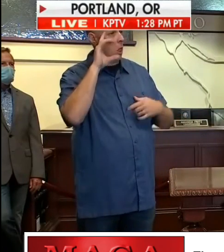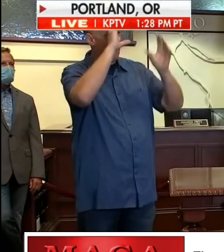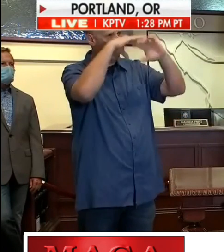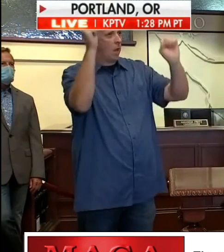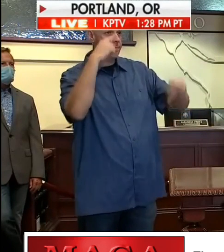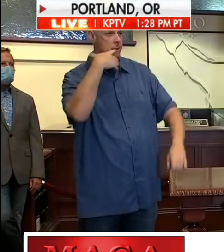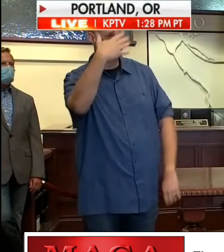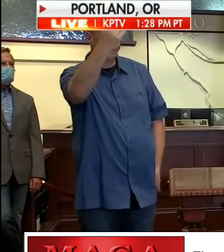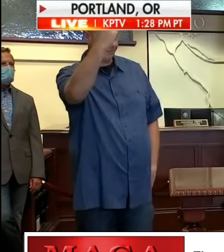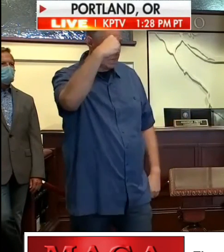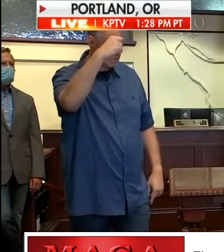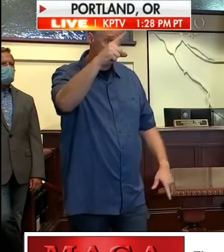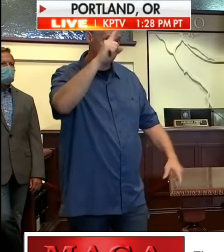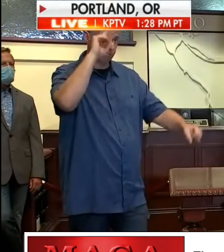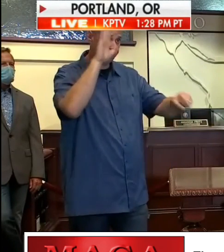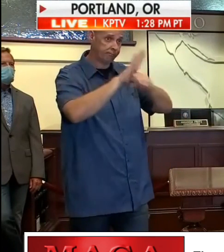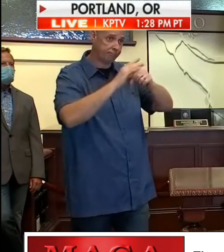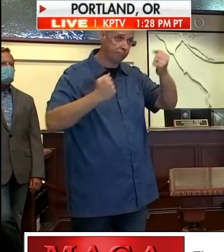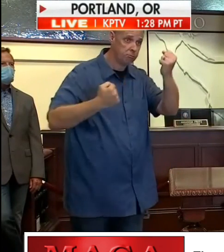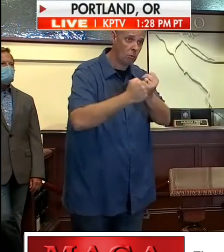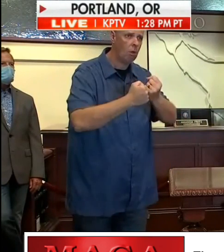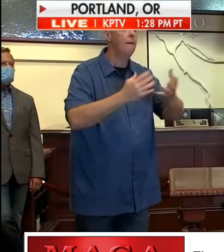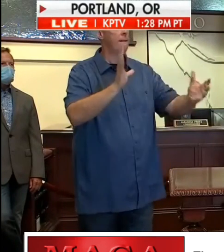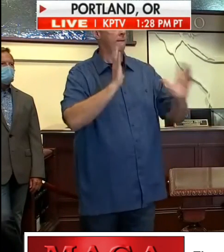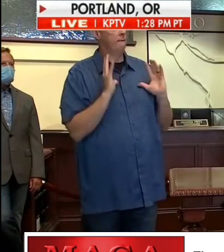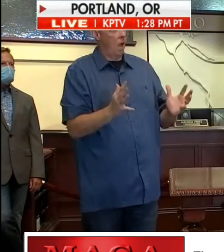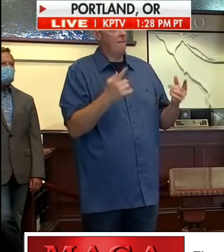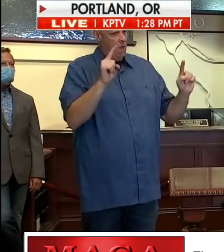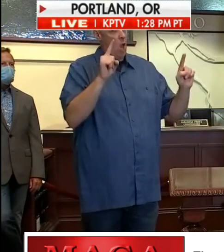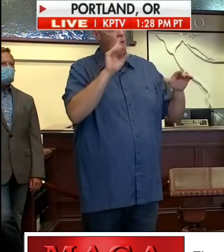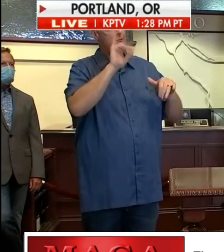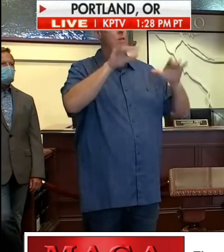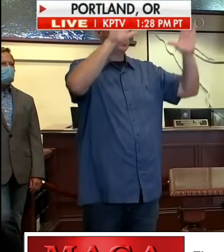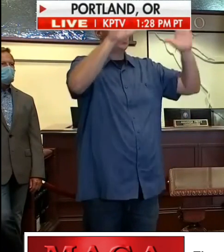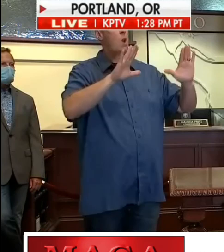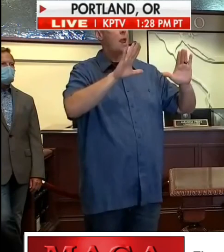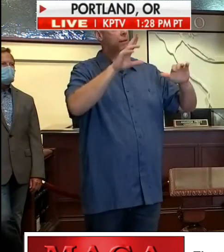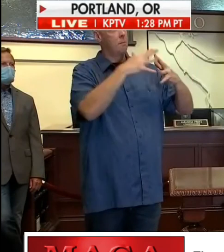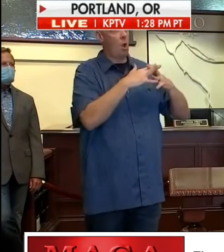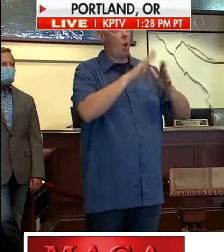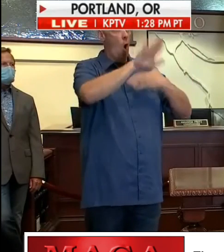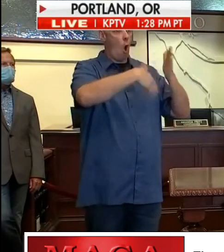States say he's all in. Let's bring this great nation back together.